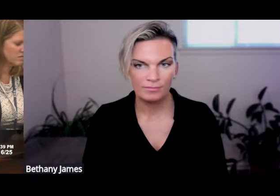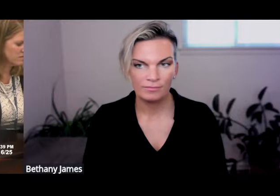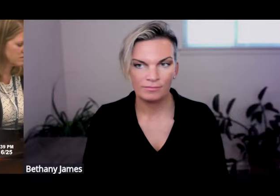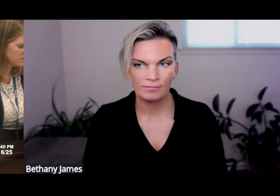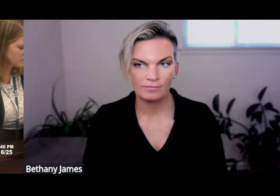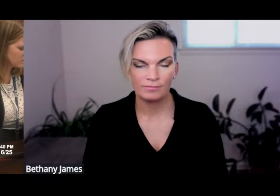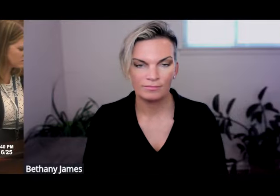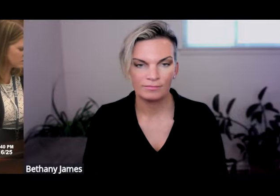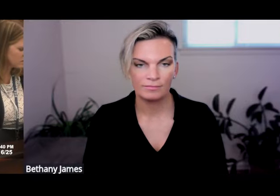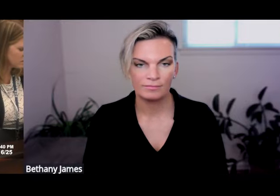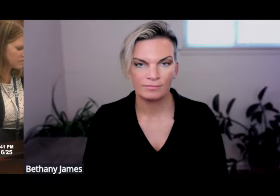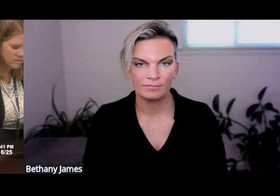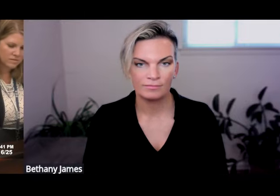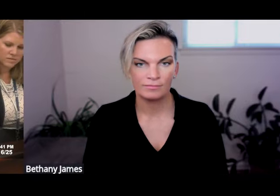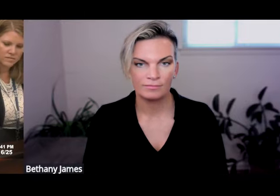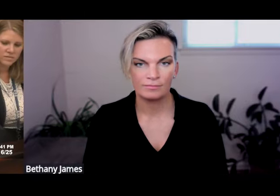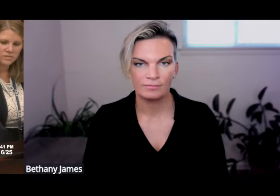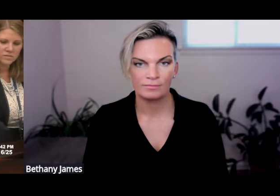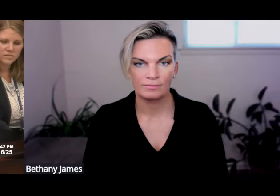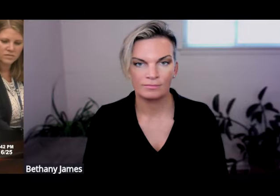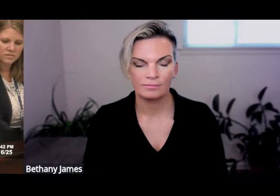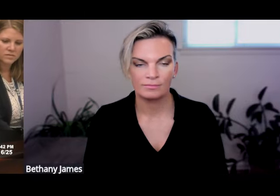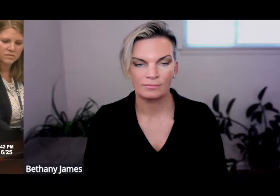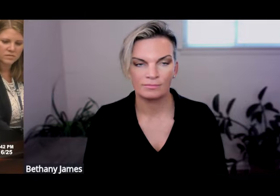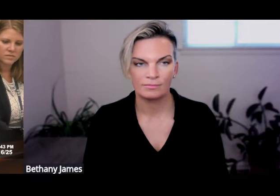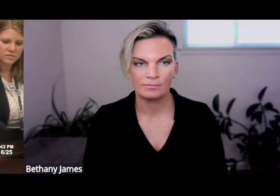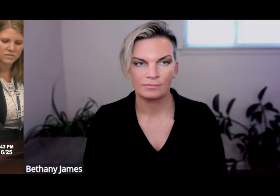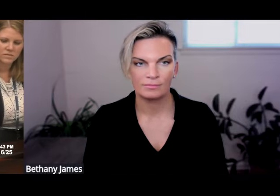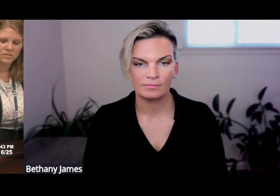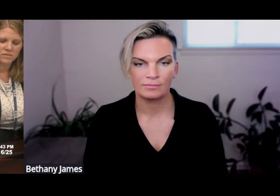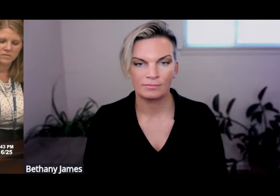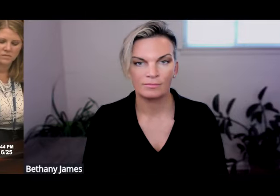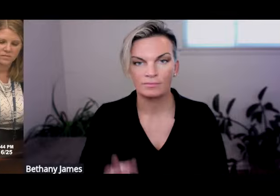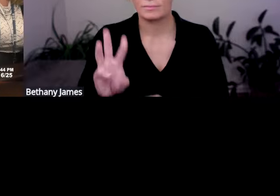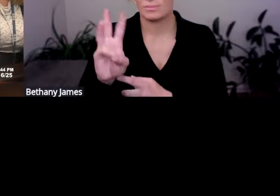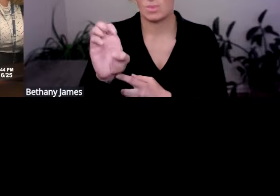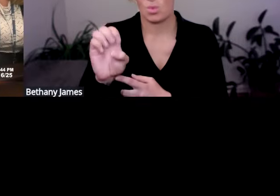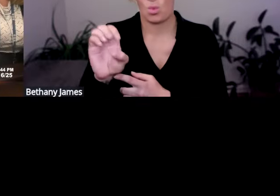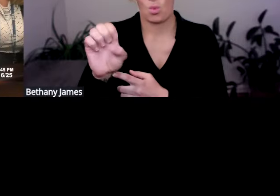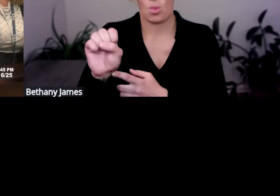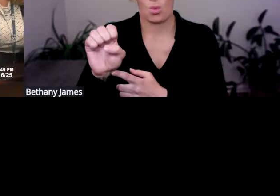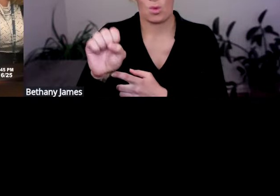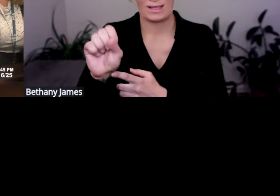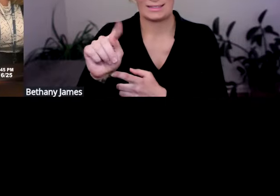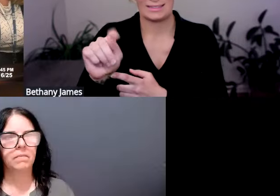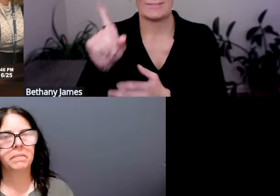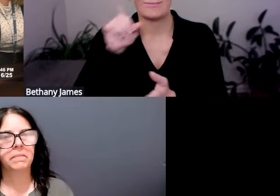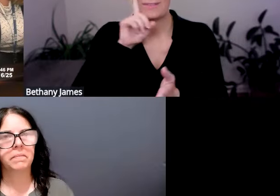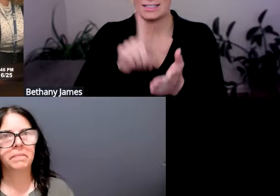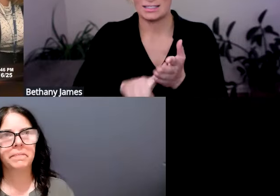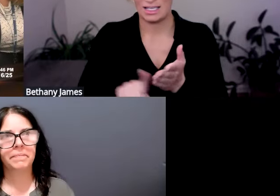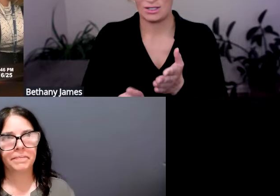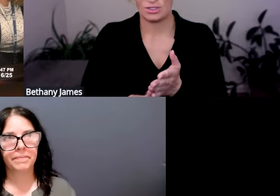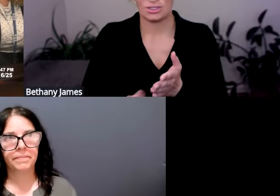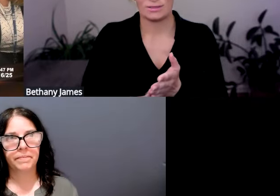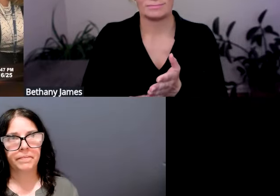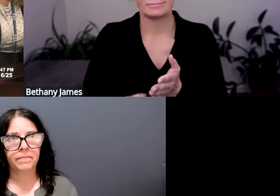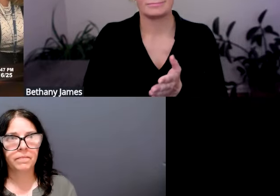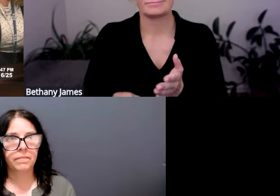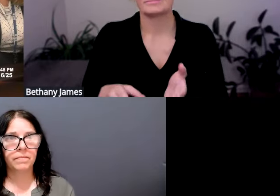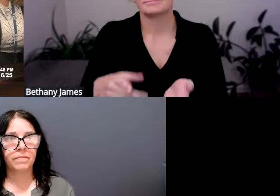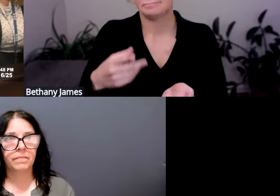And then the last thing I want to update on is the West investigation. Yeah, I'm reading my notes to make sure. So we had